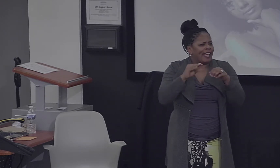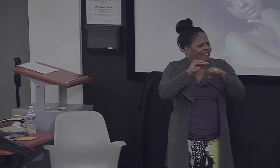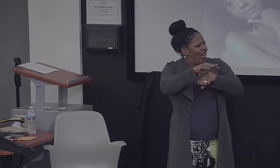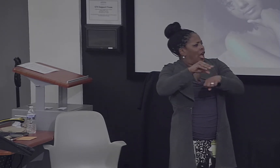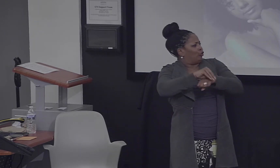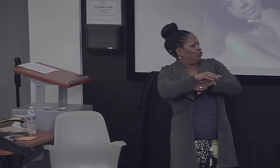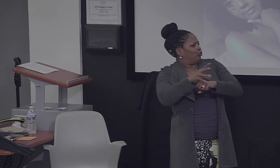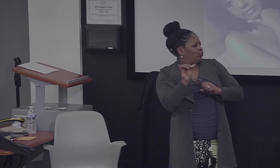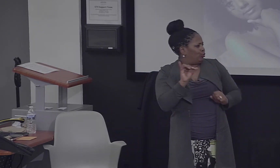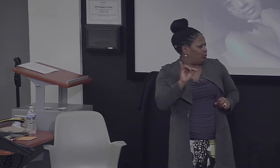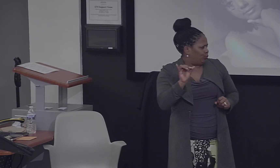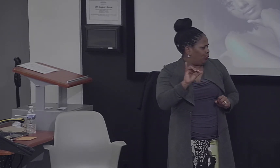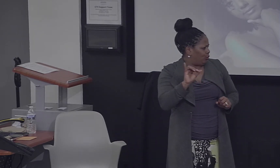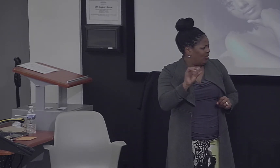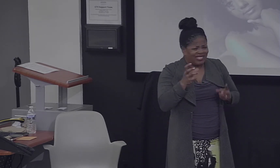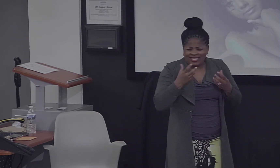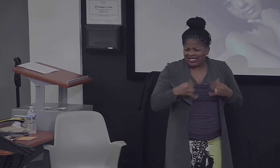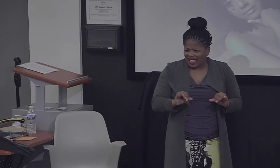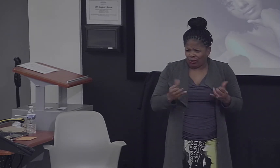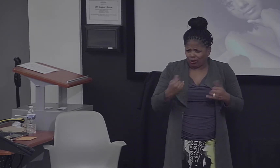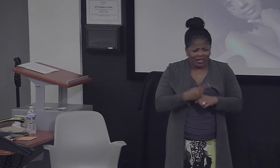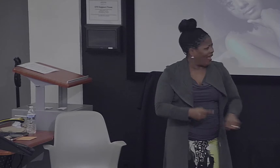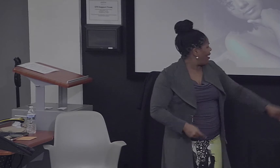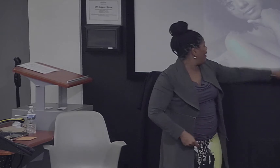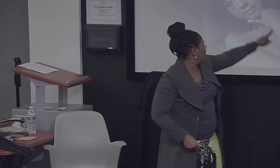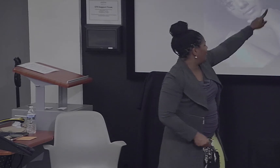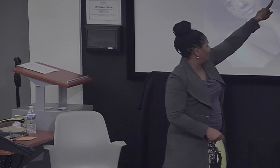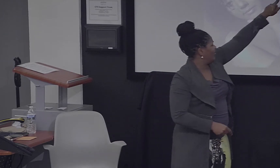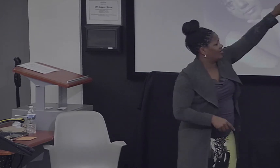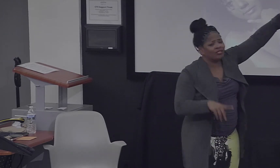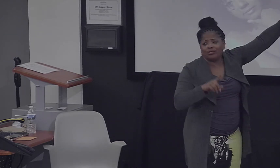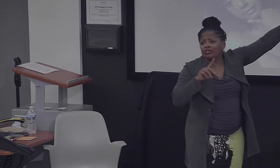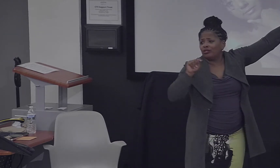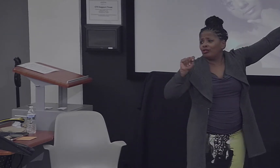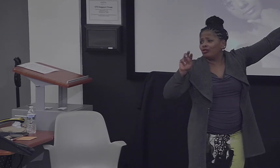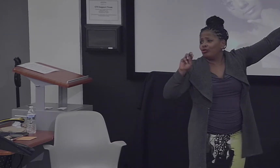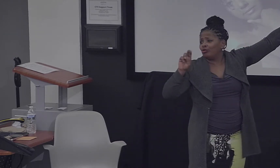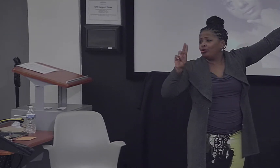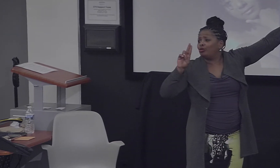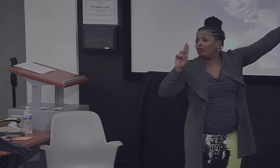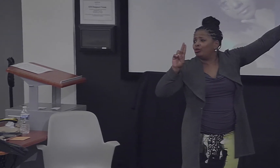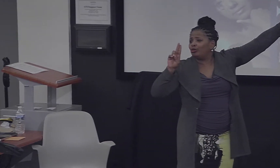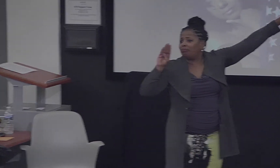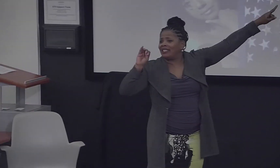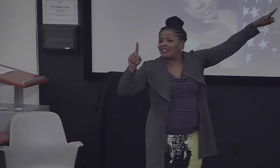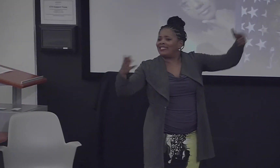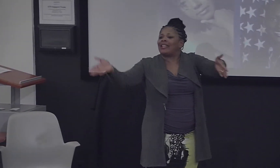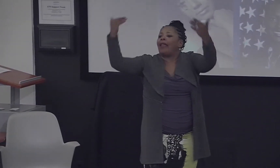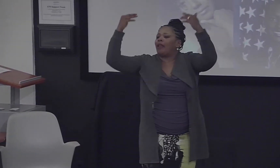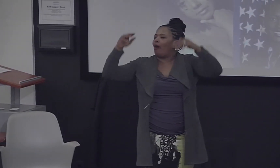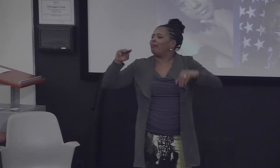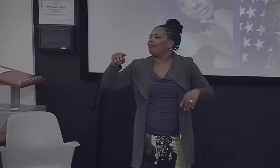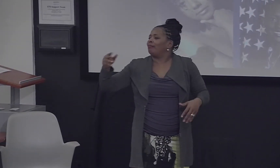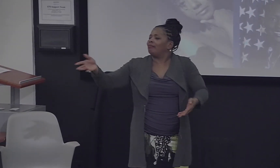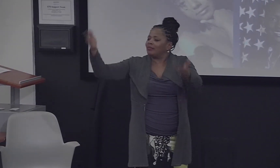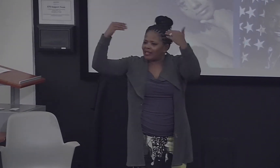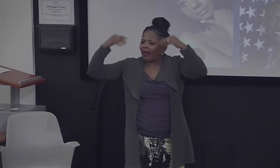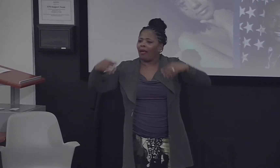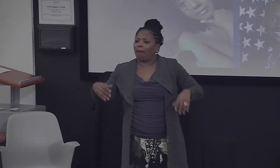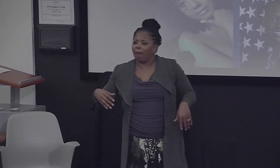Form these networks for yourself. Get involved with them. This is my community. I actually was part of instituting TrueBiz.